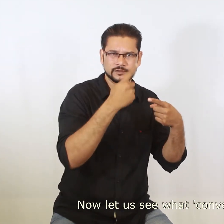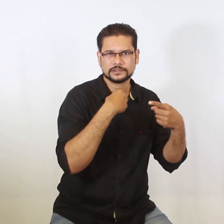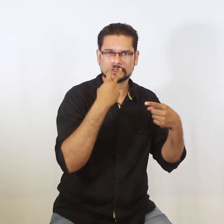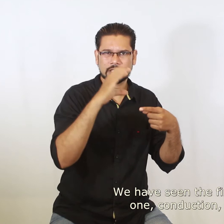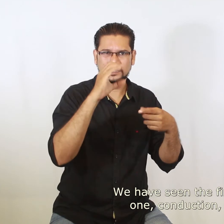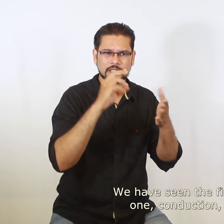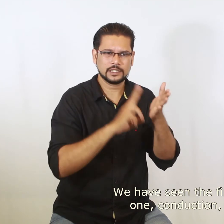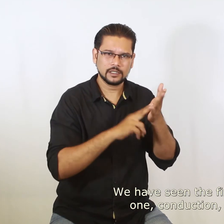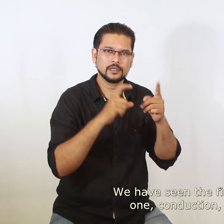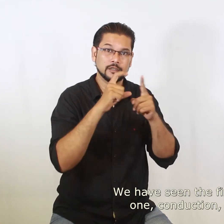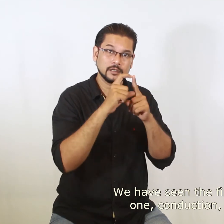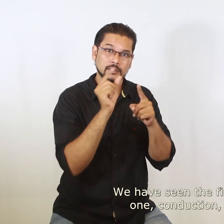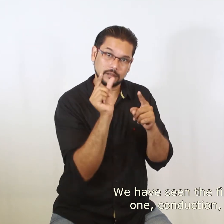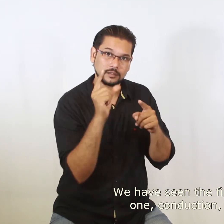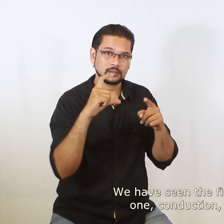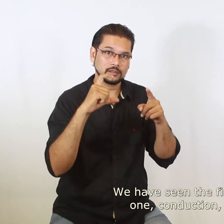We have seen the first one, conduction,